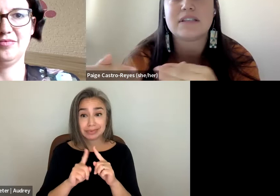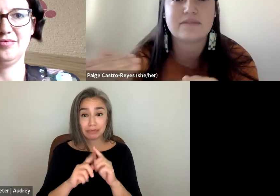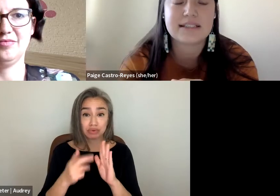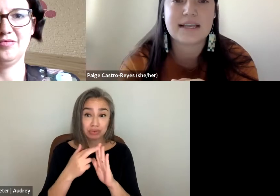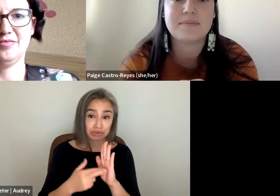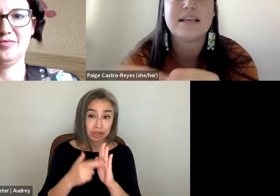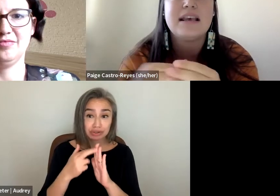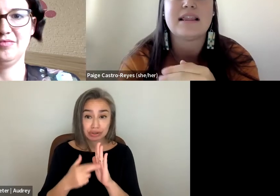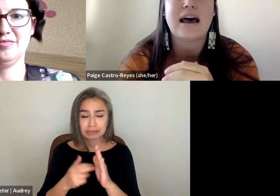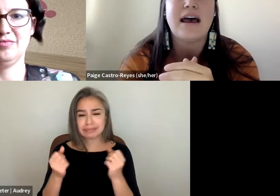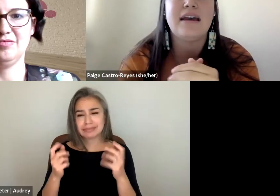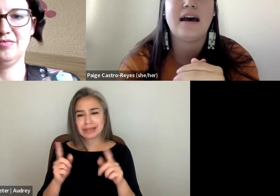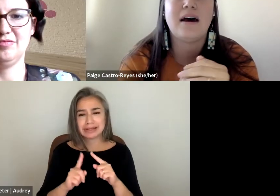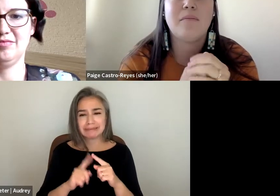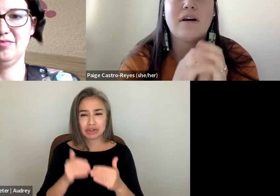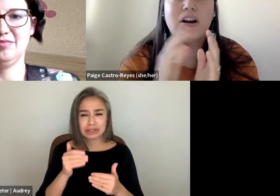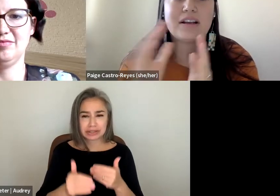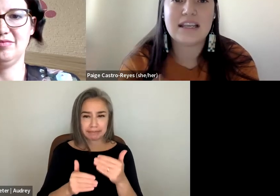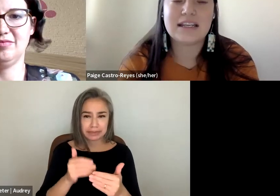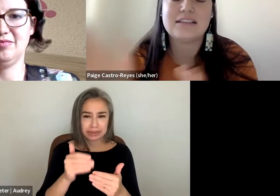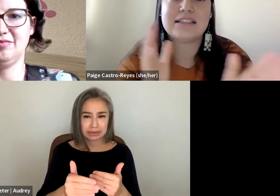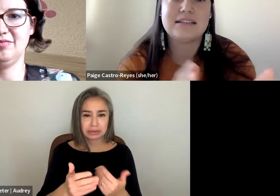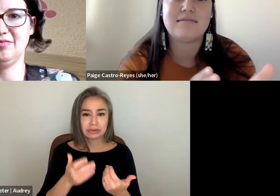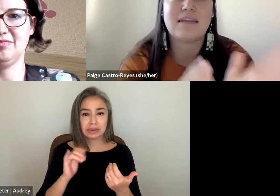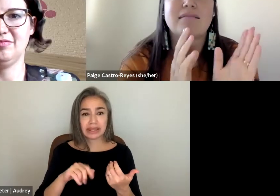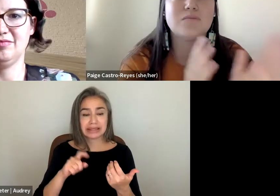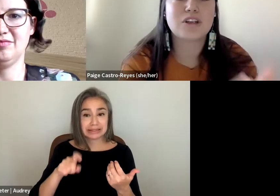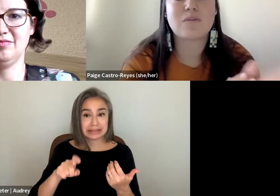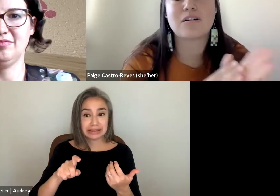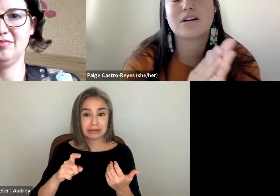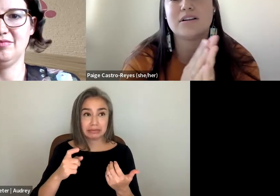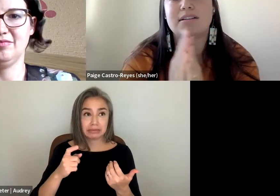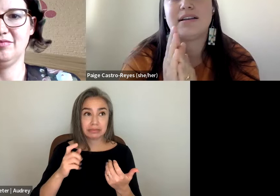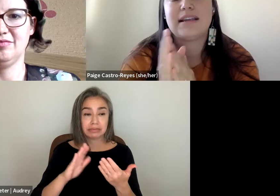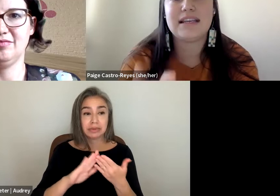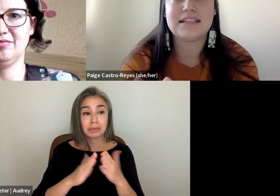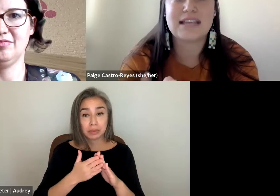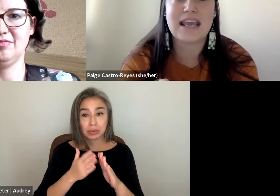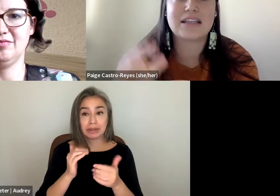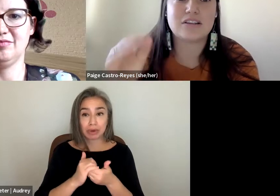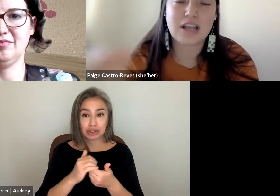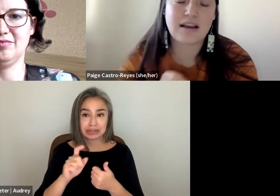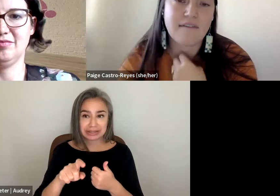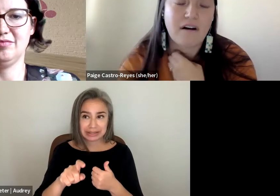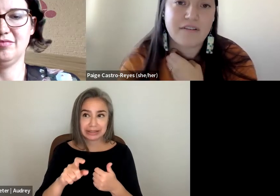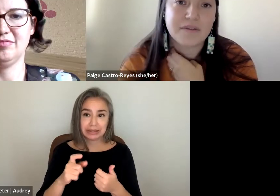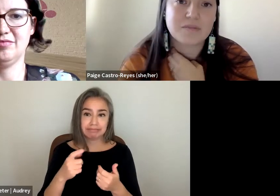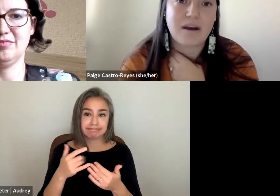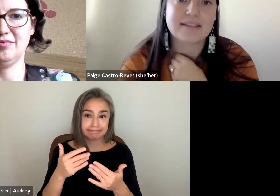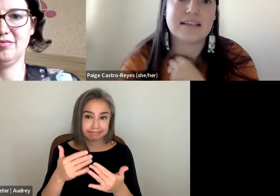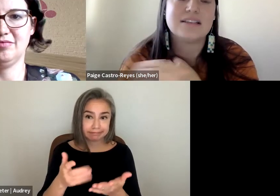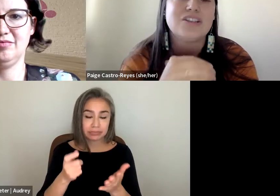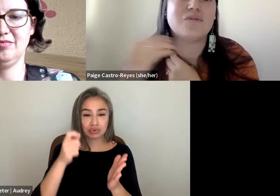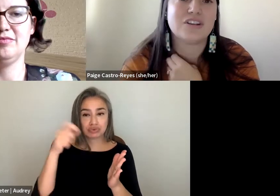a lot of different steps that are needed that community partners need to take to check off all of